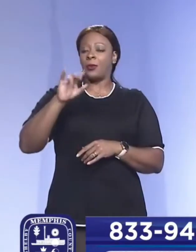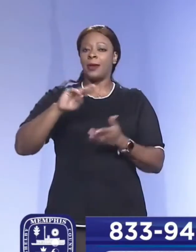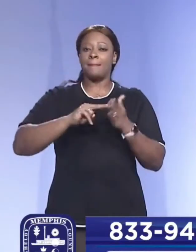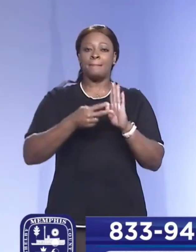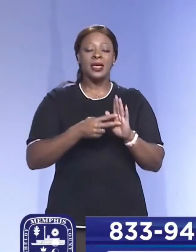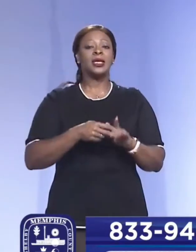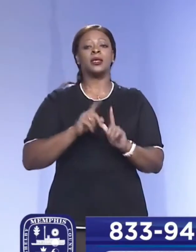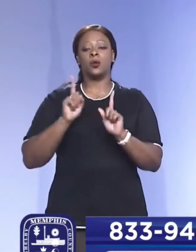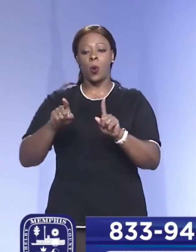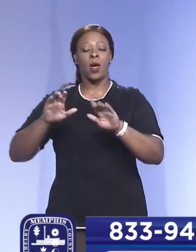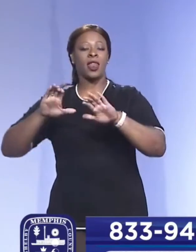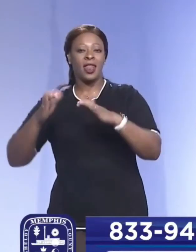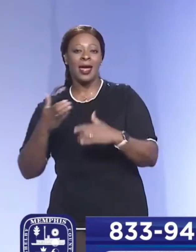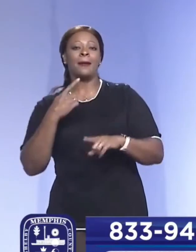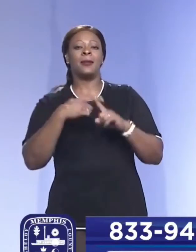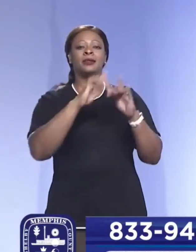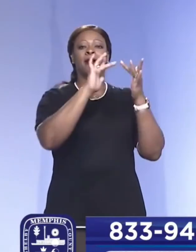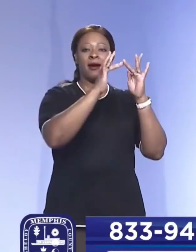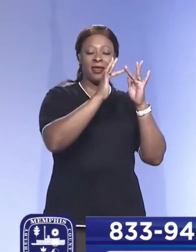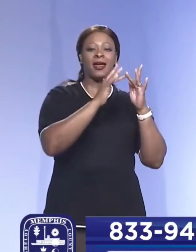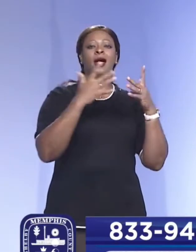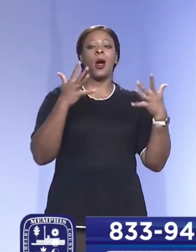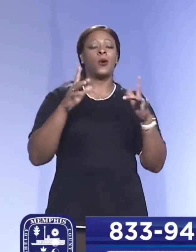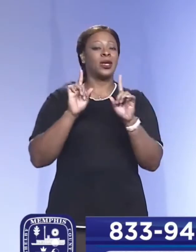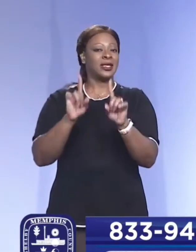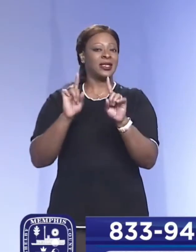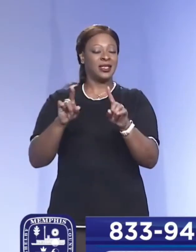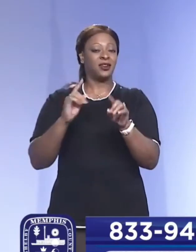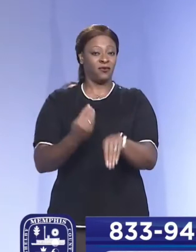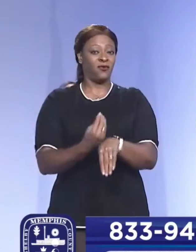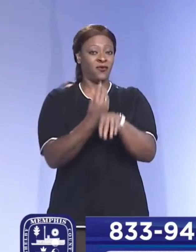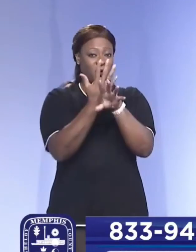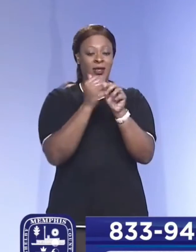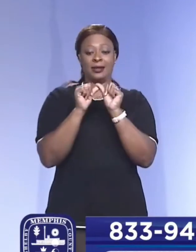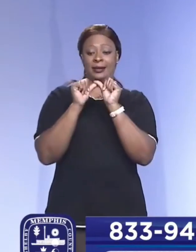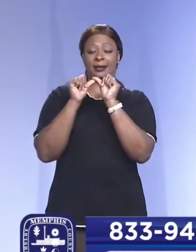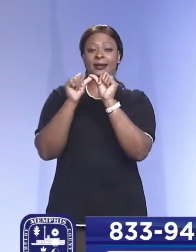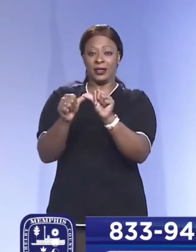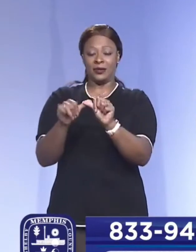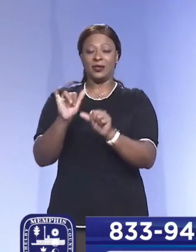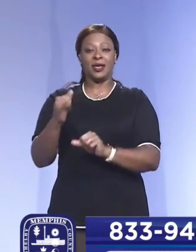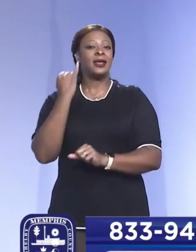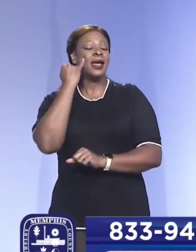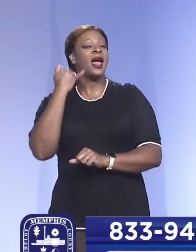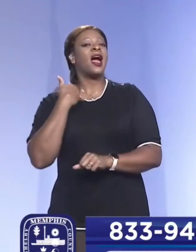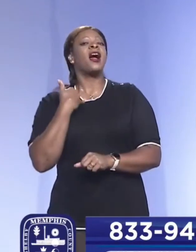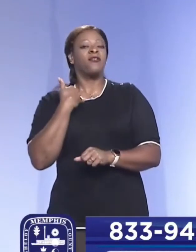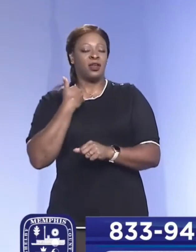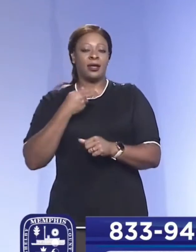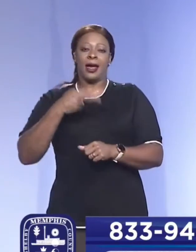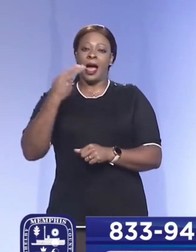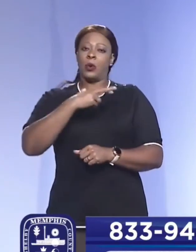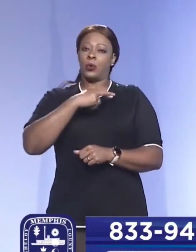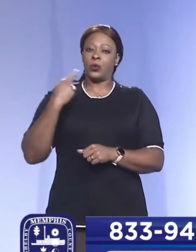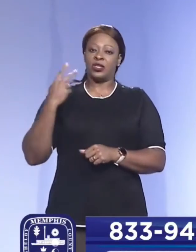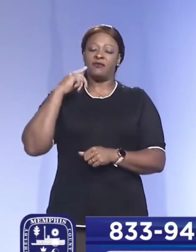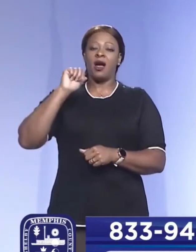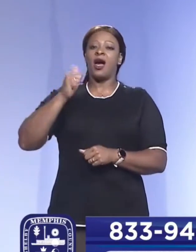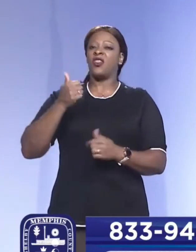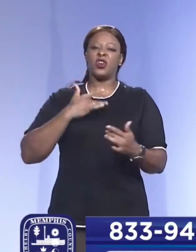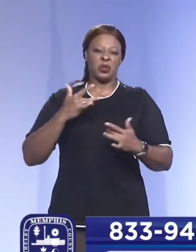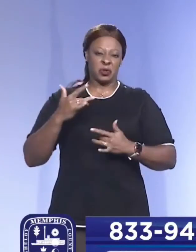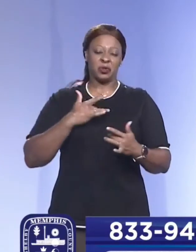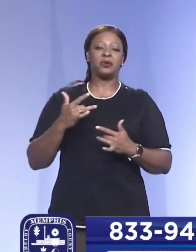that were already attending virtually to continue that if they have significant risk or other